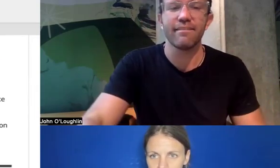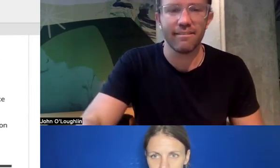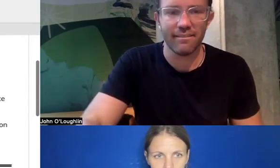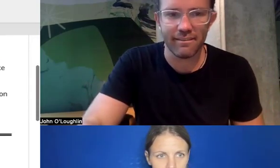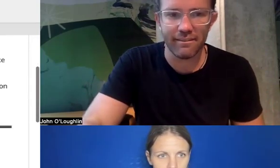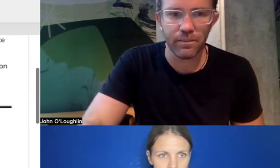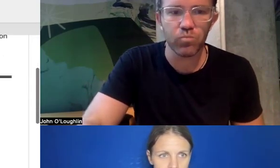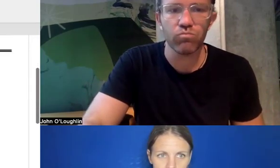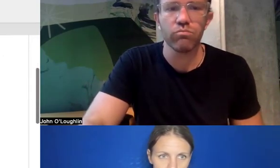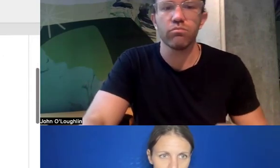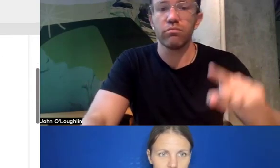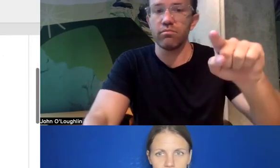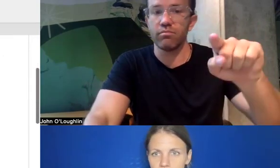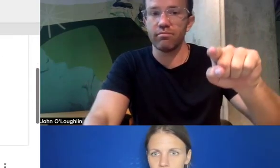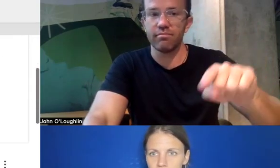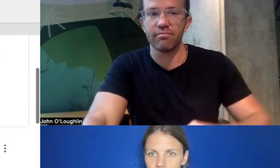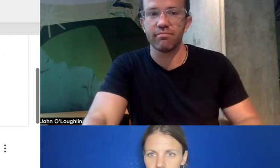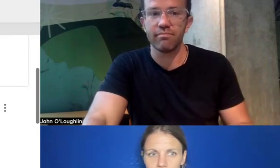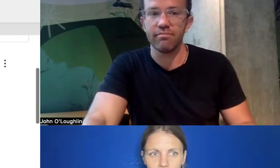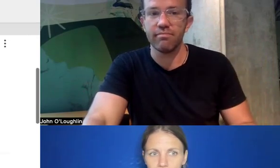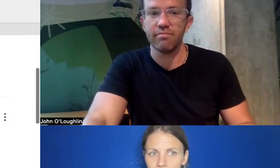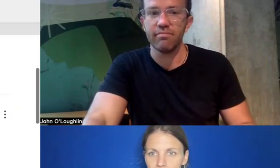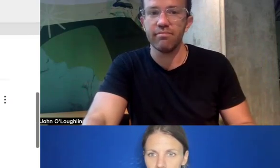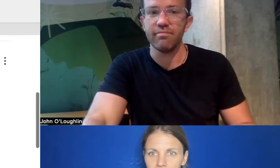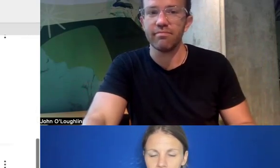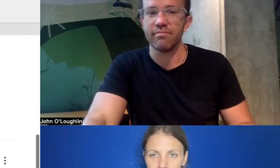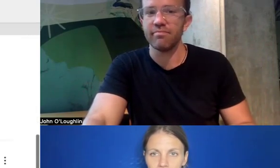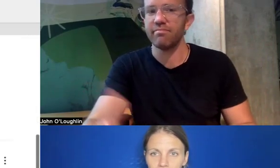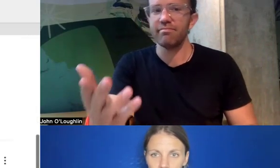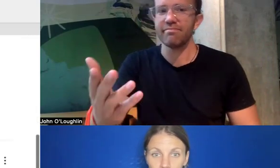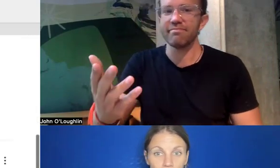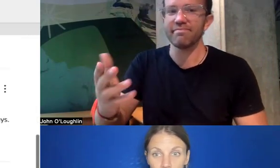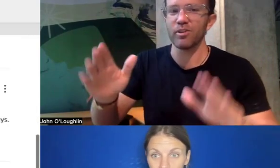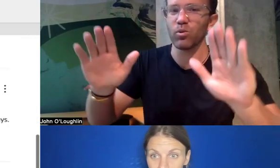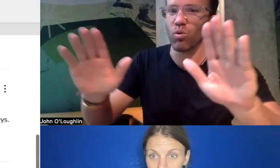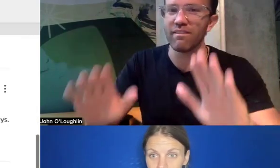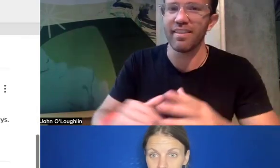Really, it seems clear enough if you read through it.